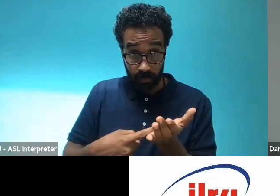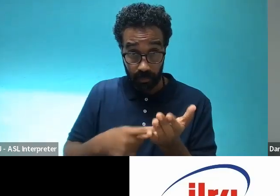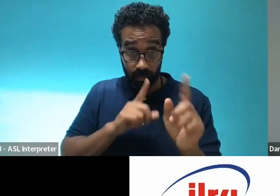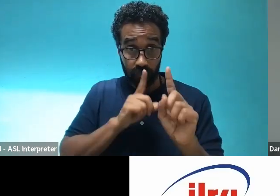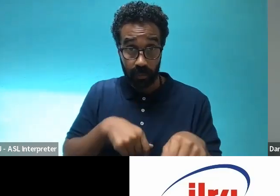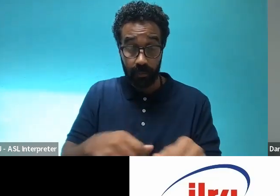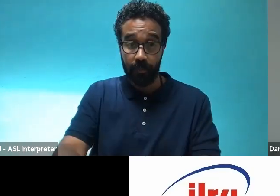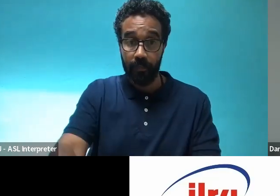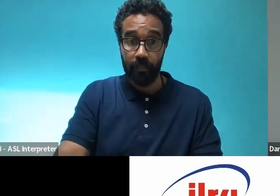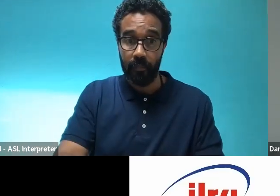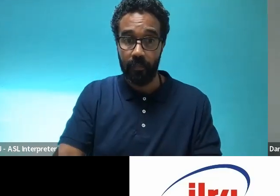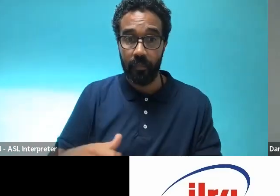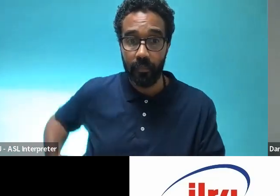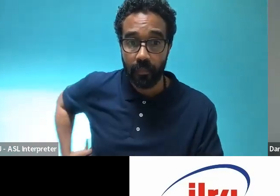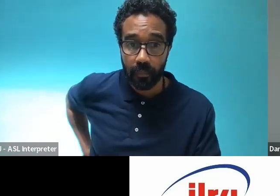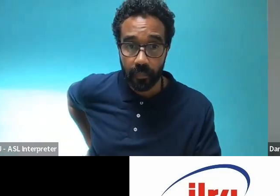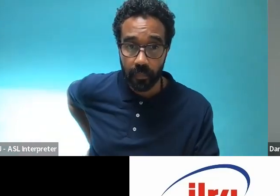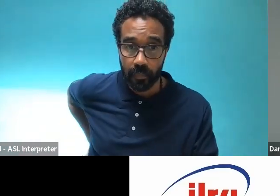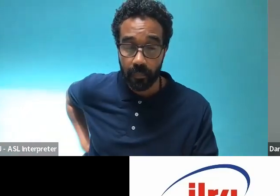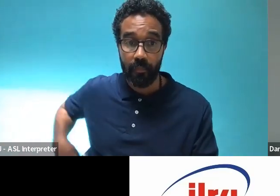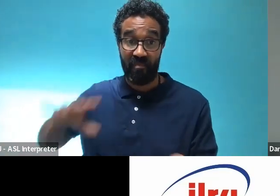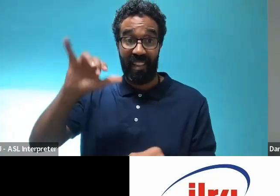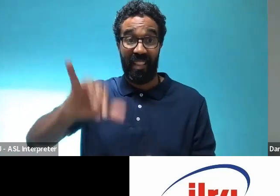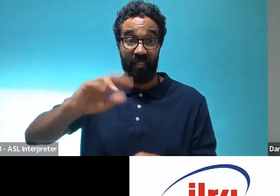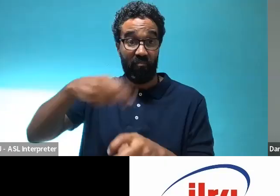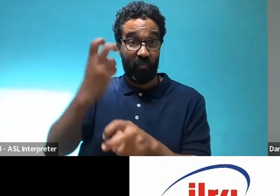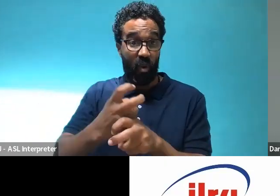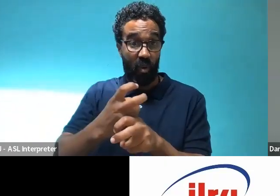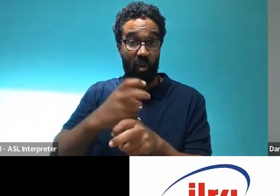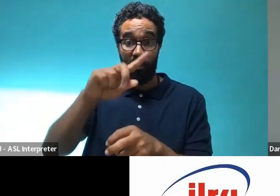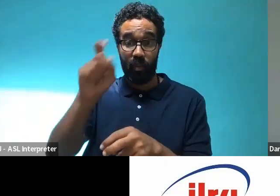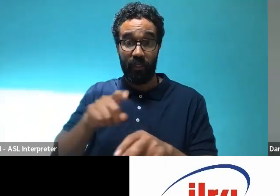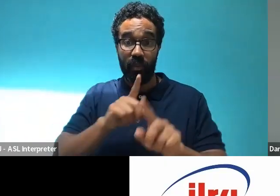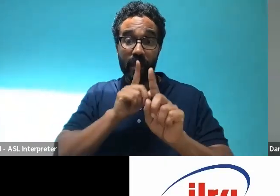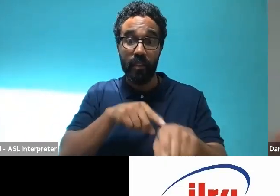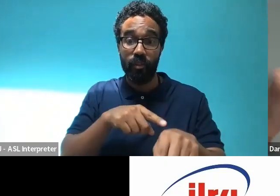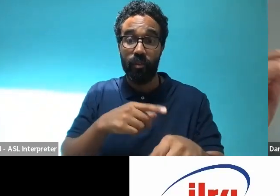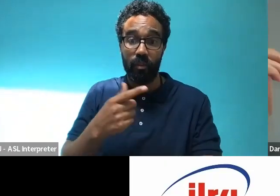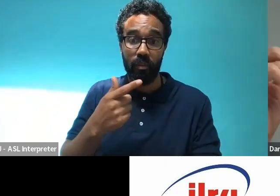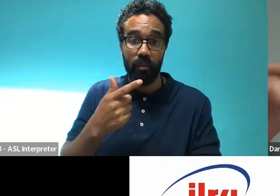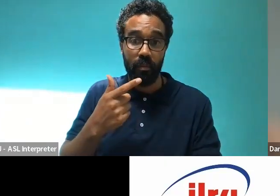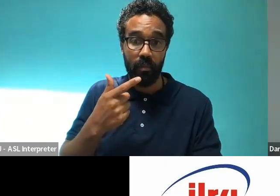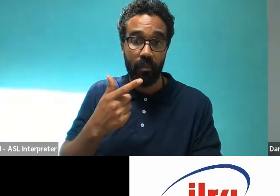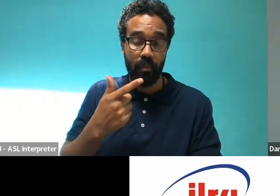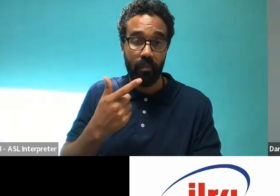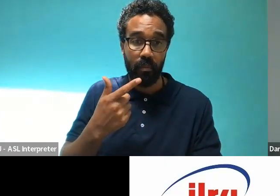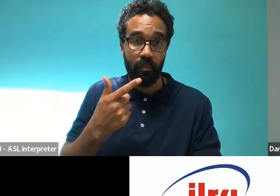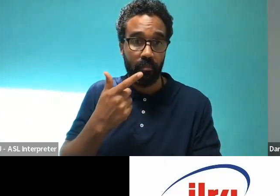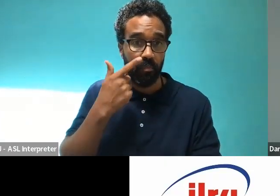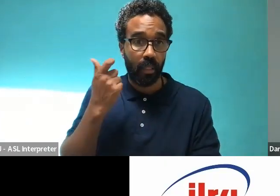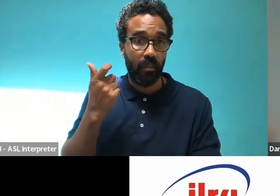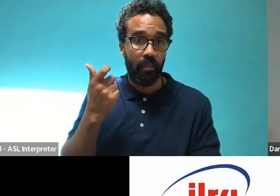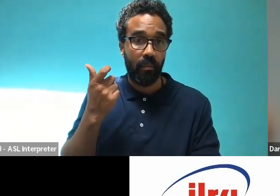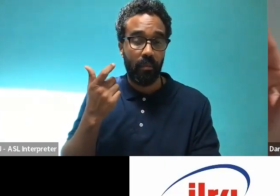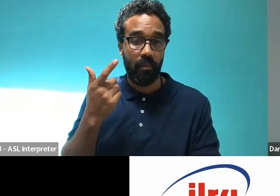Well, that's a very hard question to answer, because we, you know, from